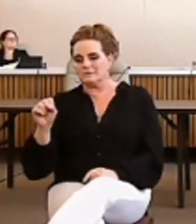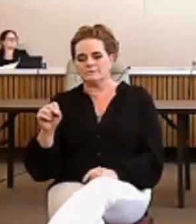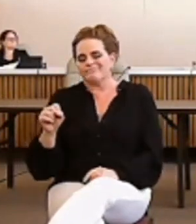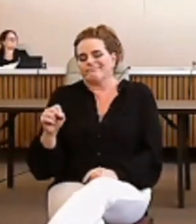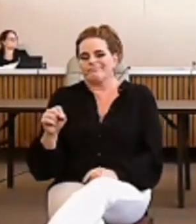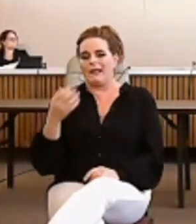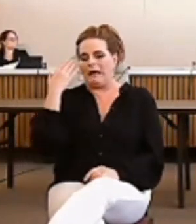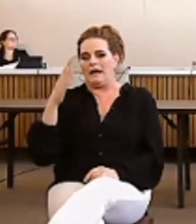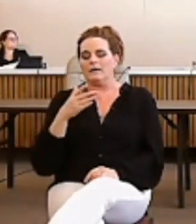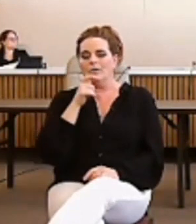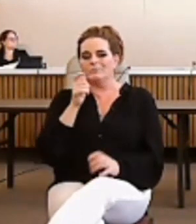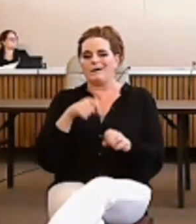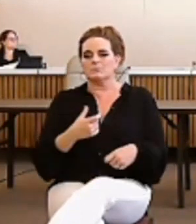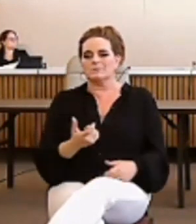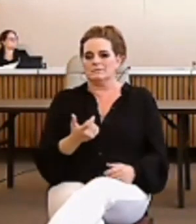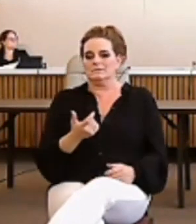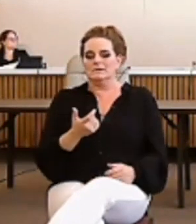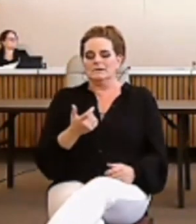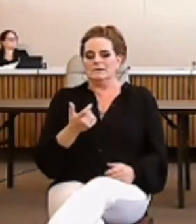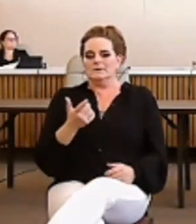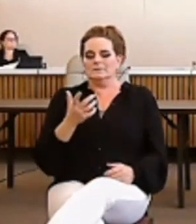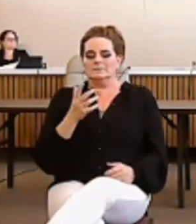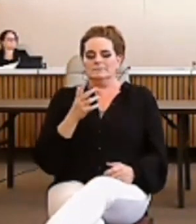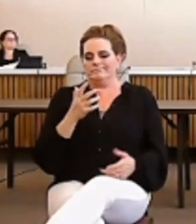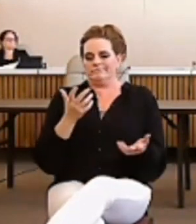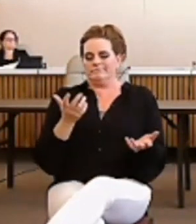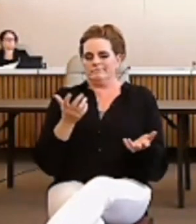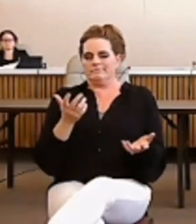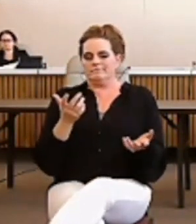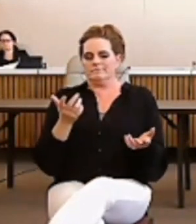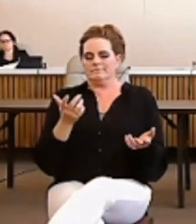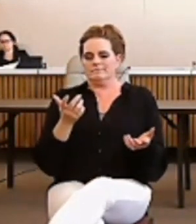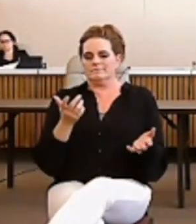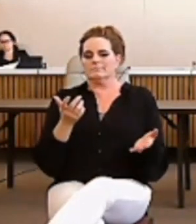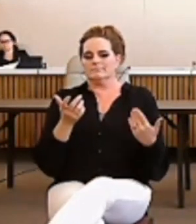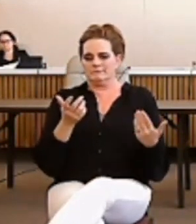don't know if there's any possible way for them to go up behind the